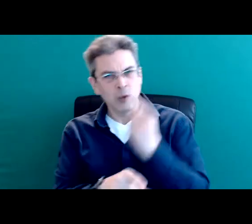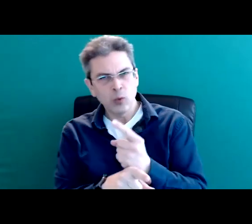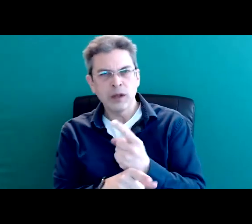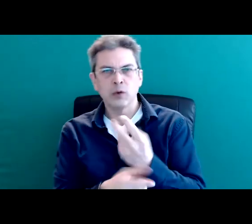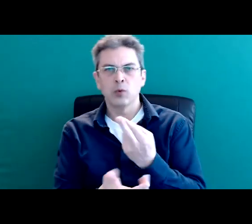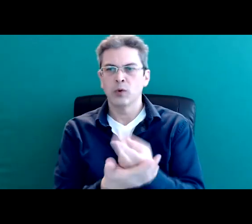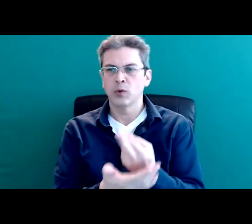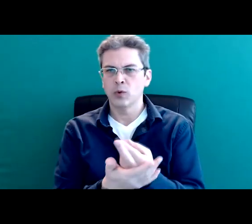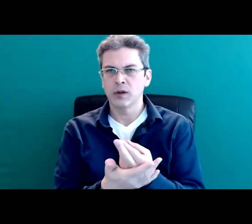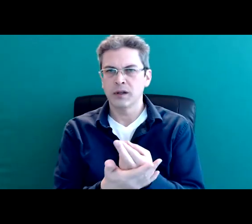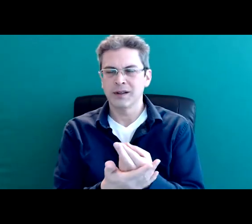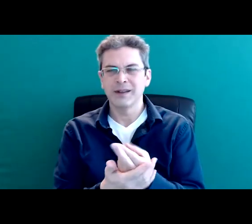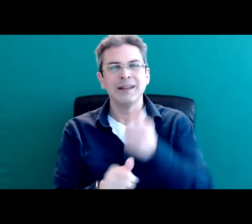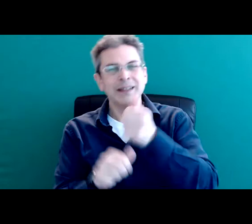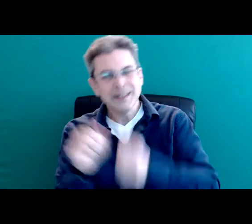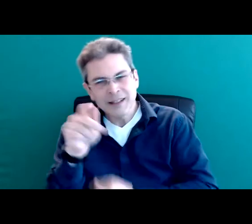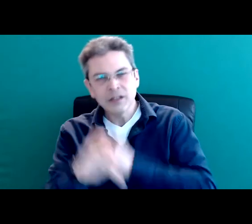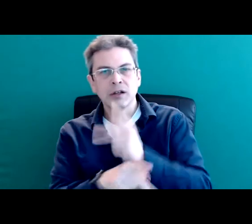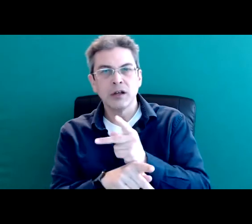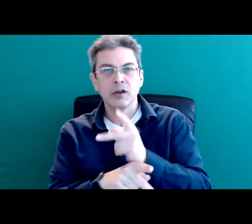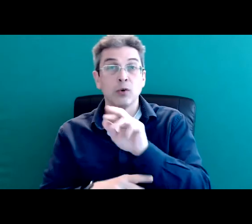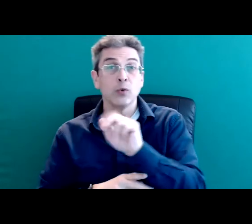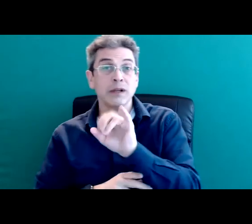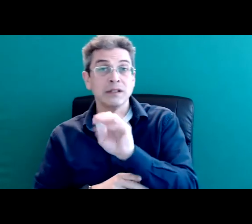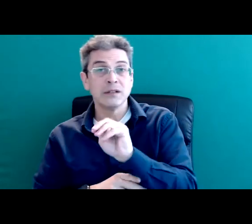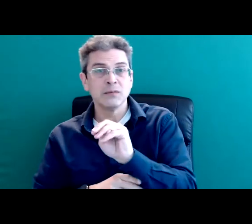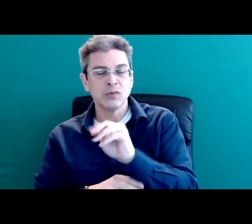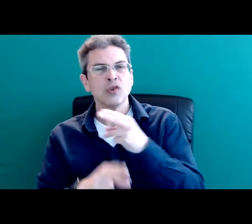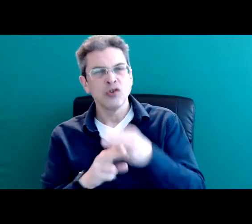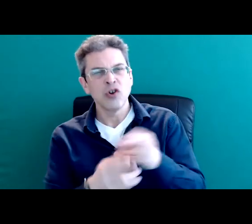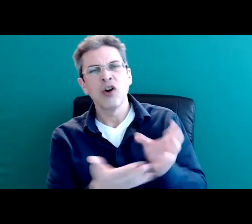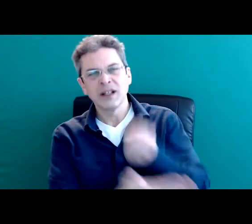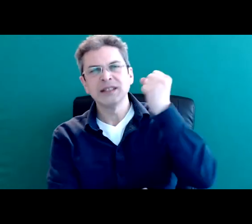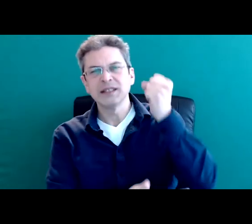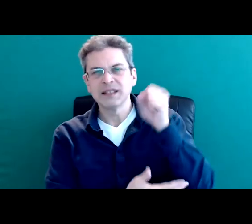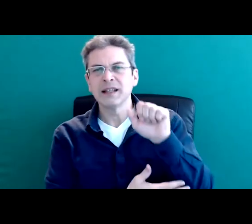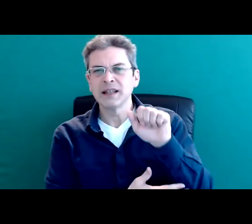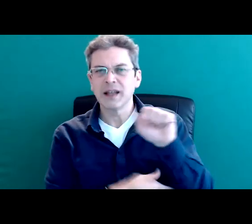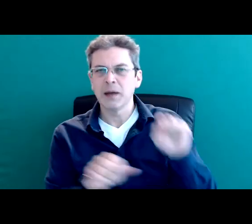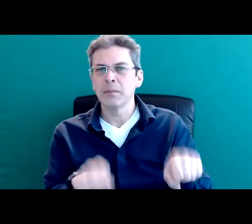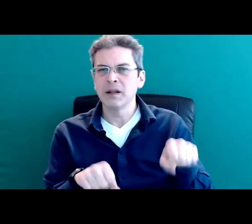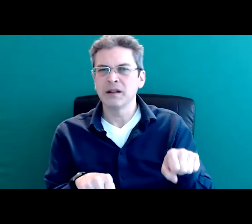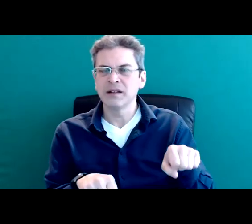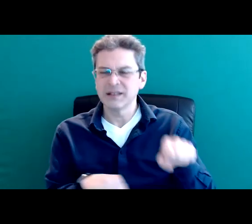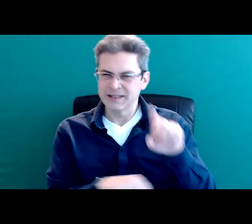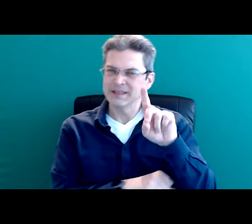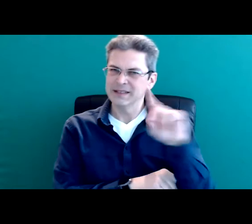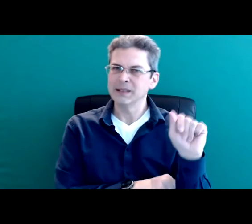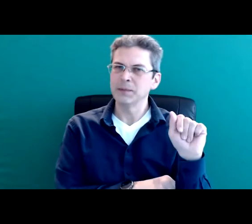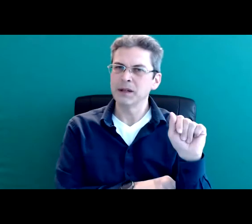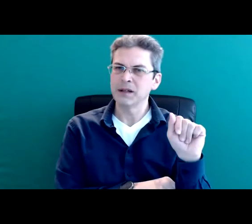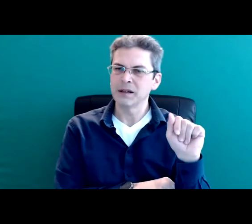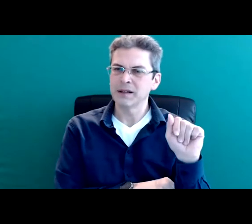Every form of racism is disabling. And that's the instinct that we need to evaluate, that instinct that